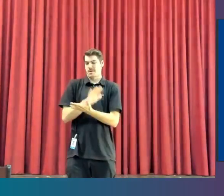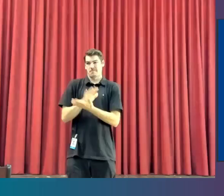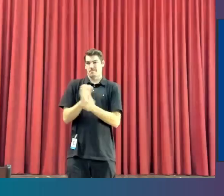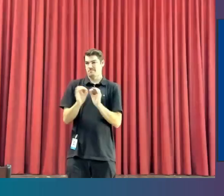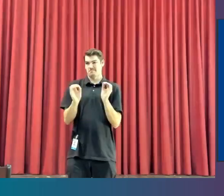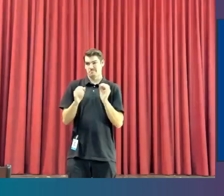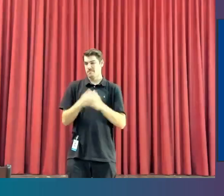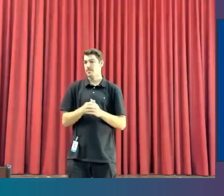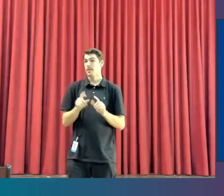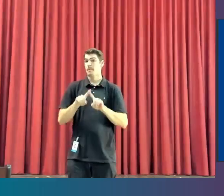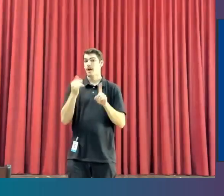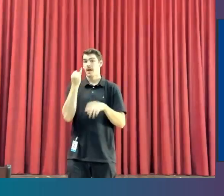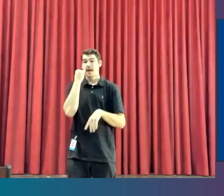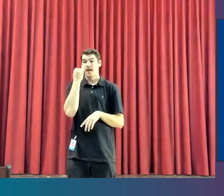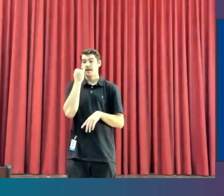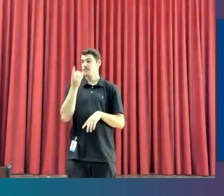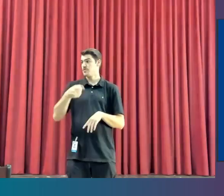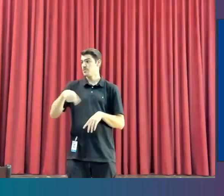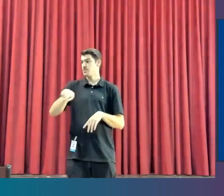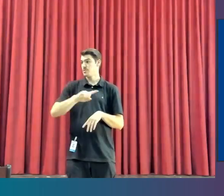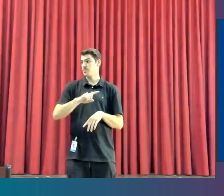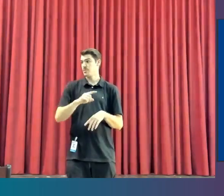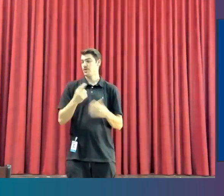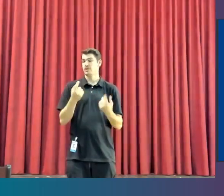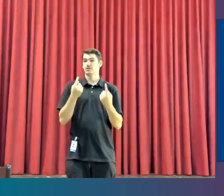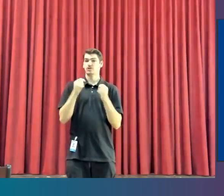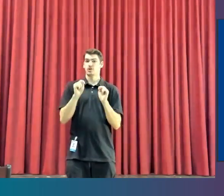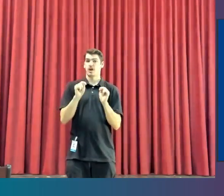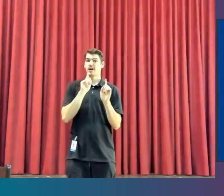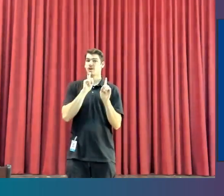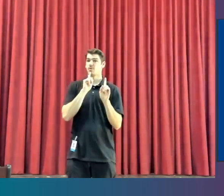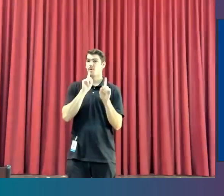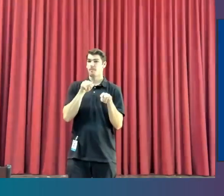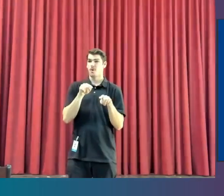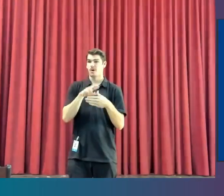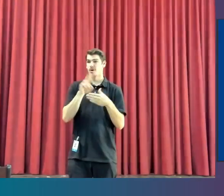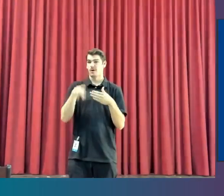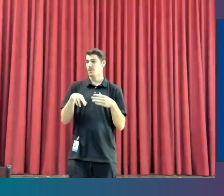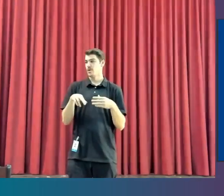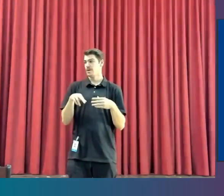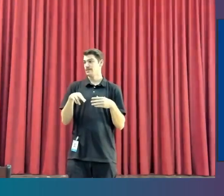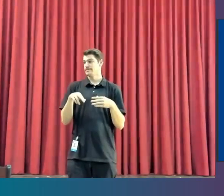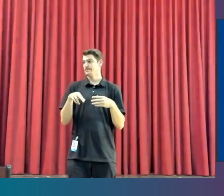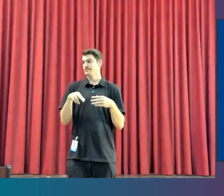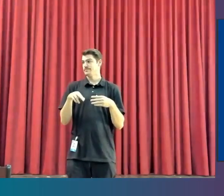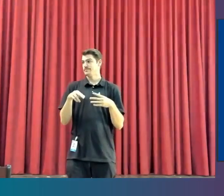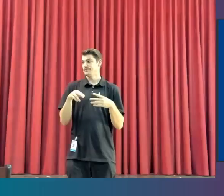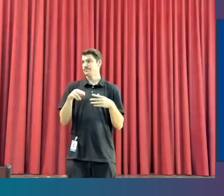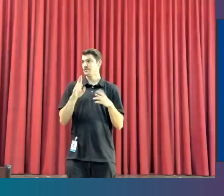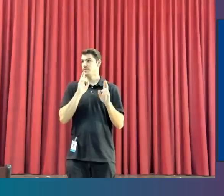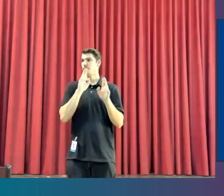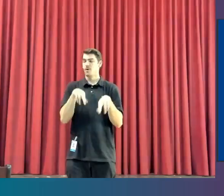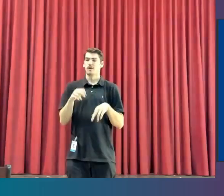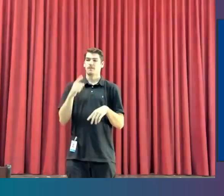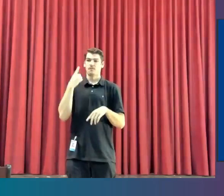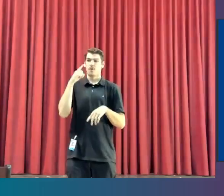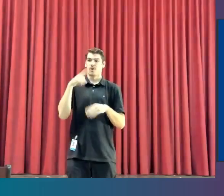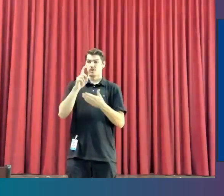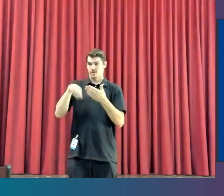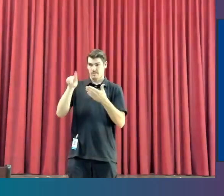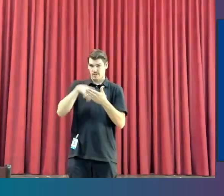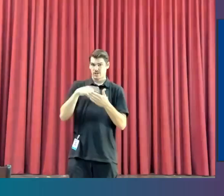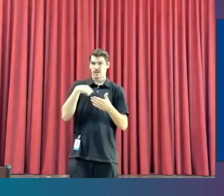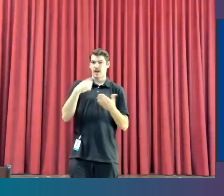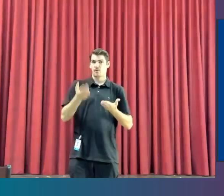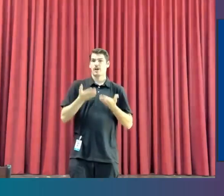But if you are trying to report a case of discrimination, I would recommend that you